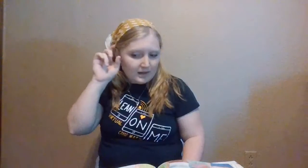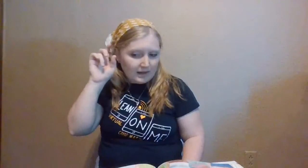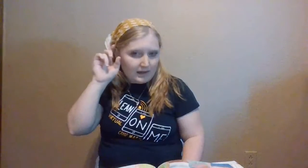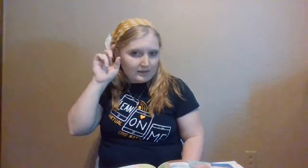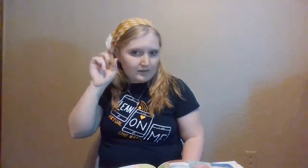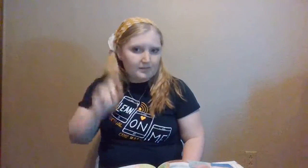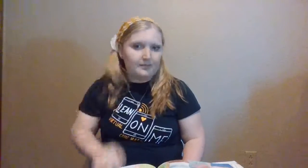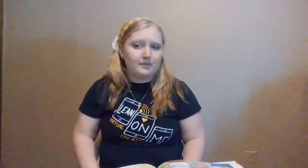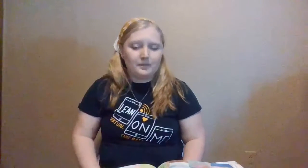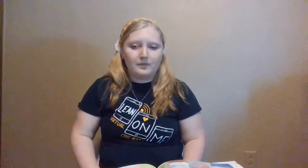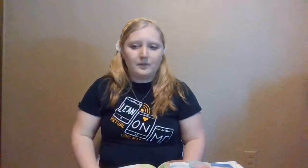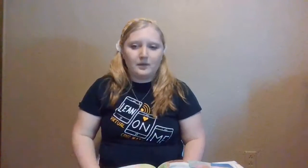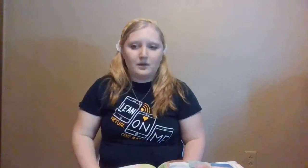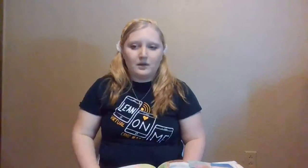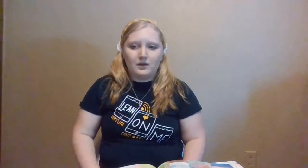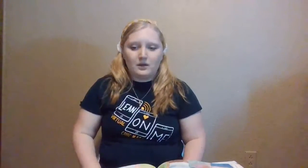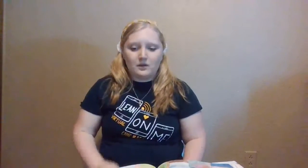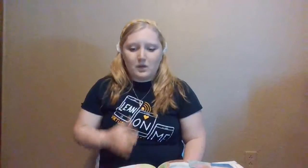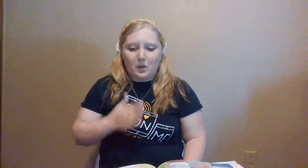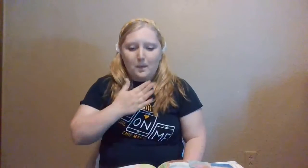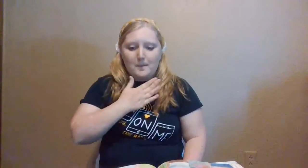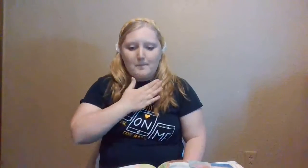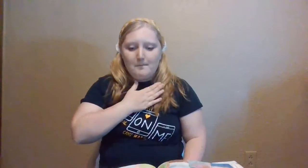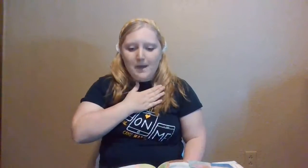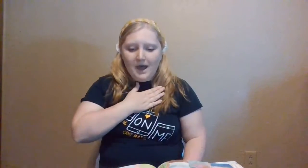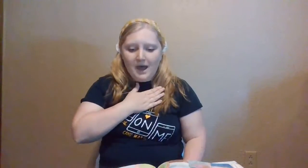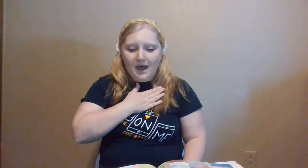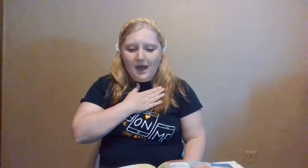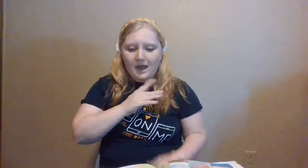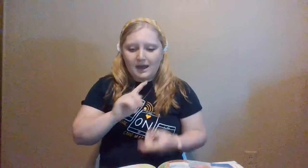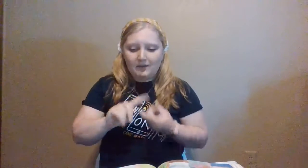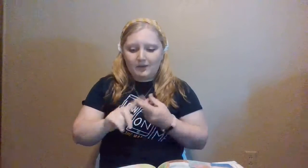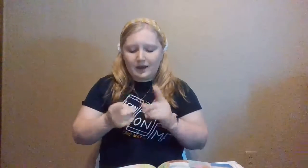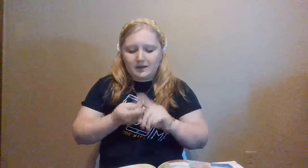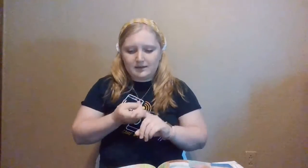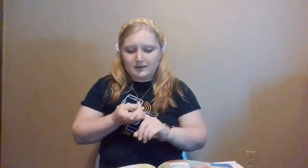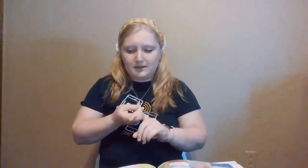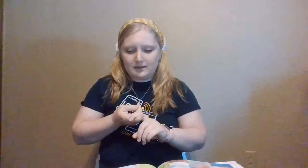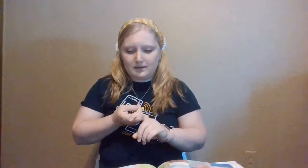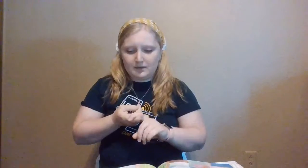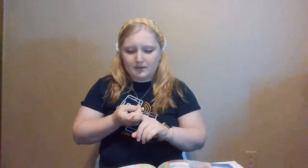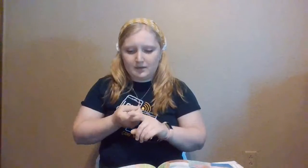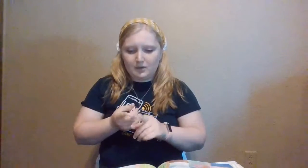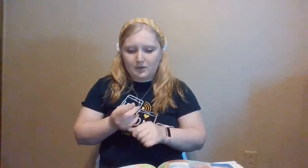hearing aids. So, my friend